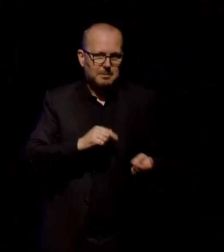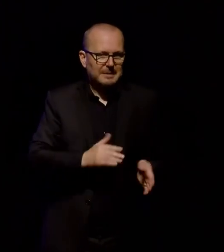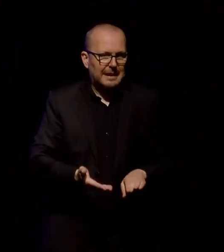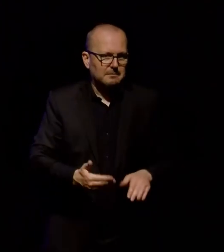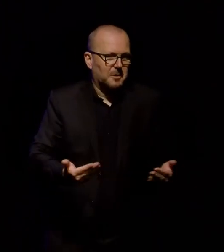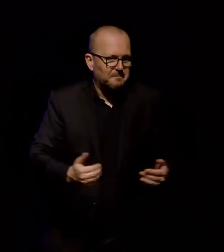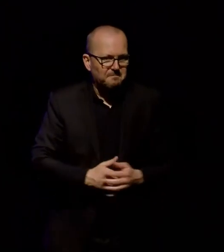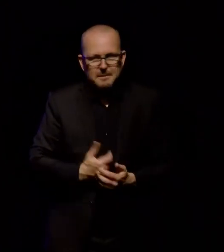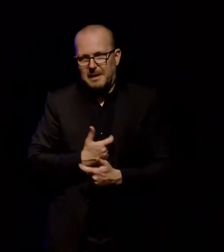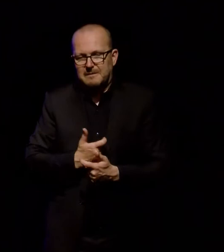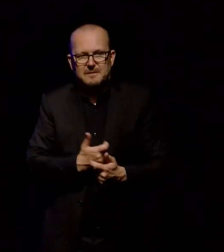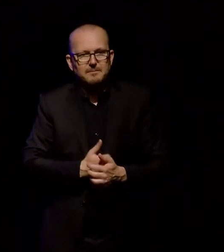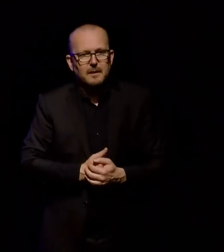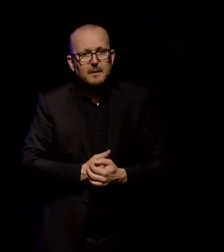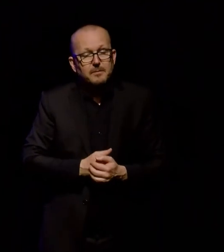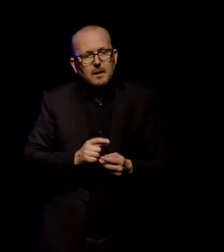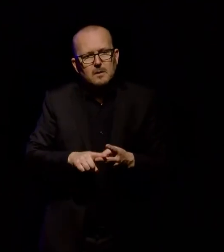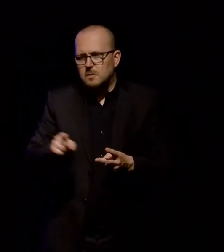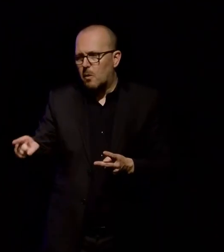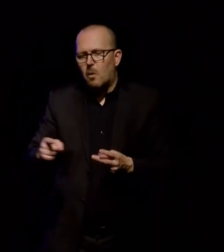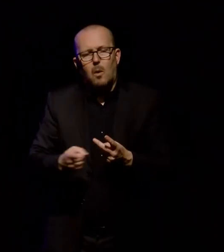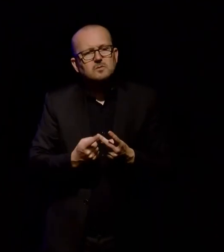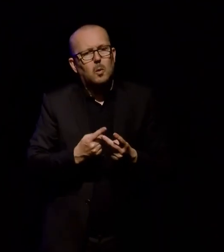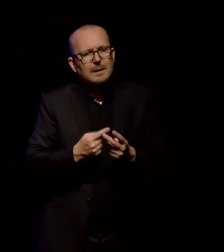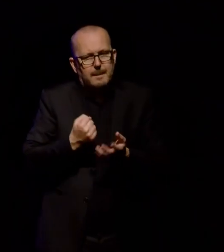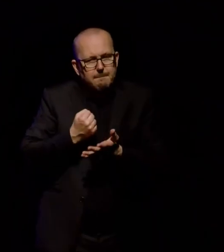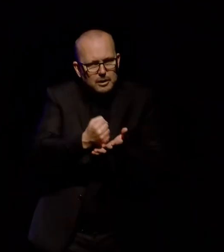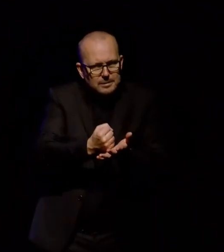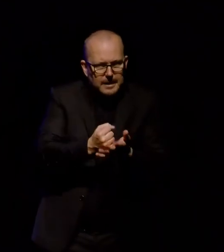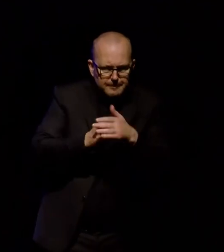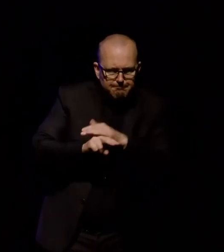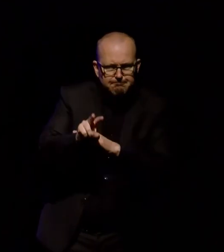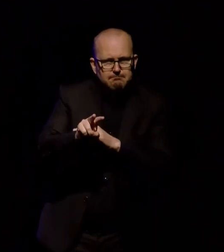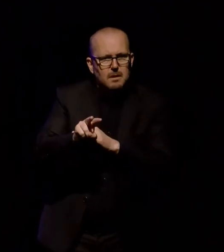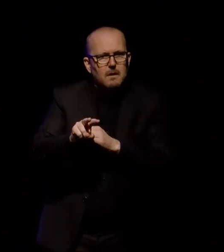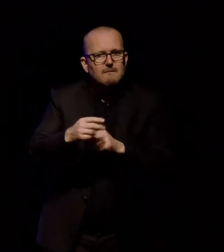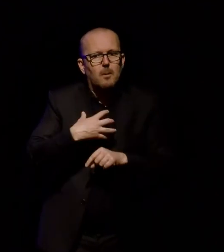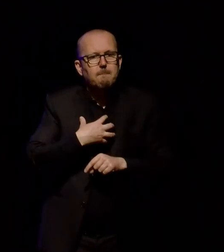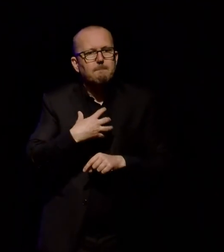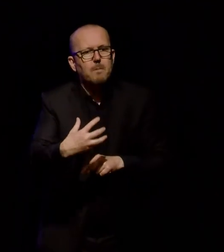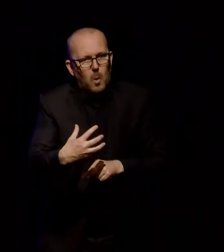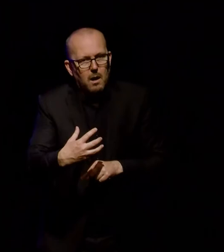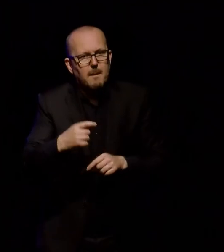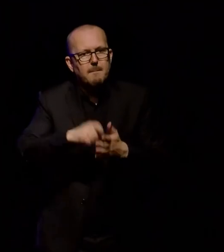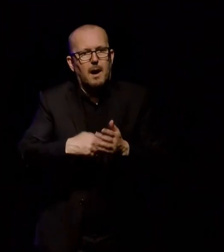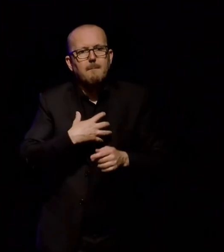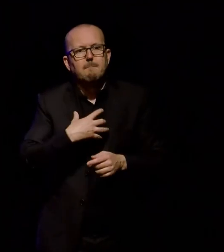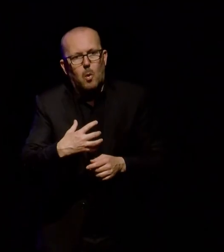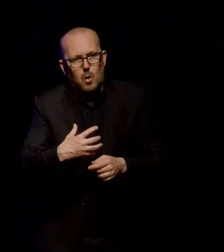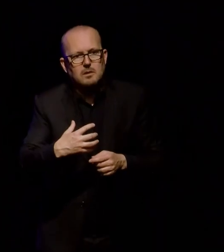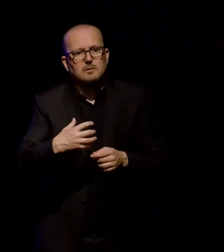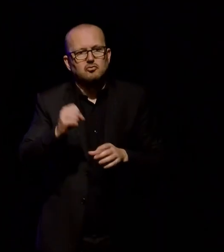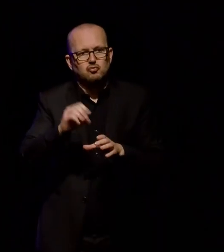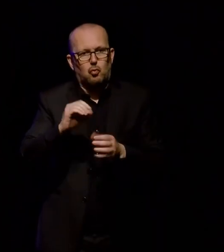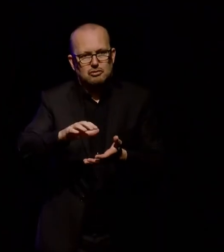And we can also forecast and budget for additional storage and cost annually. And when we have hit a certain storage threshold, we